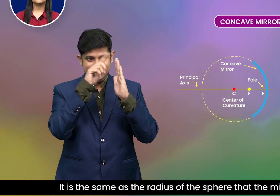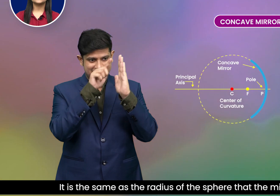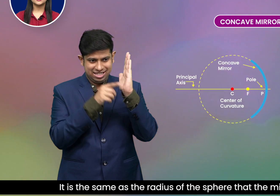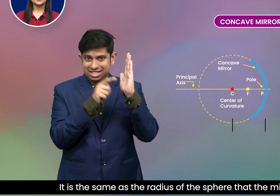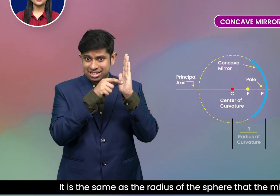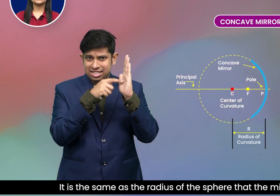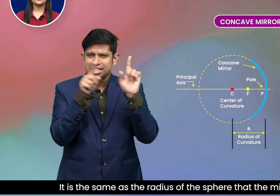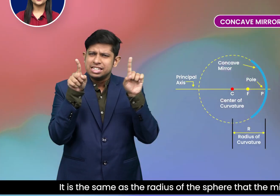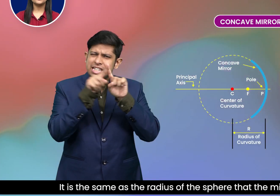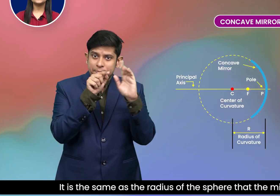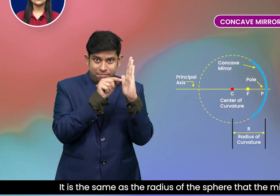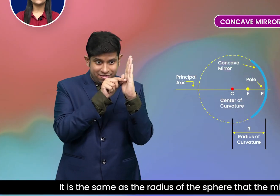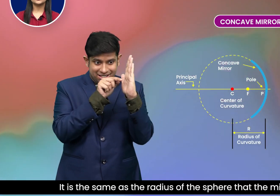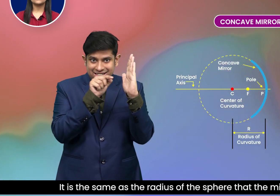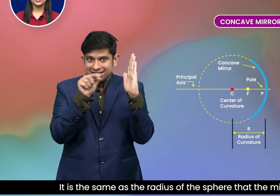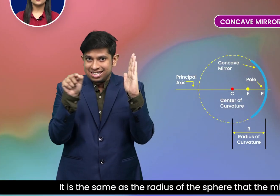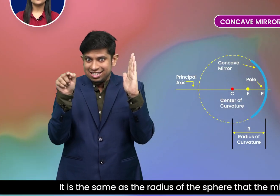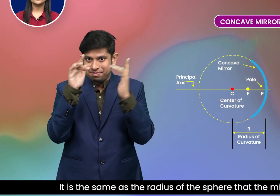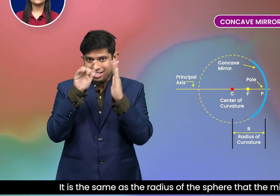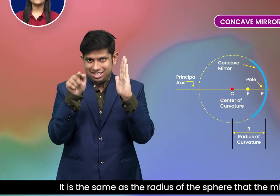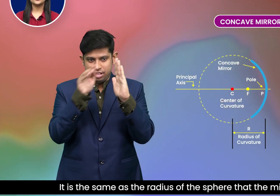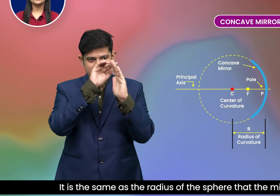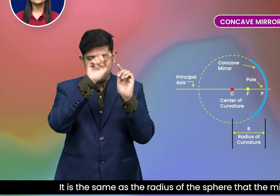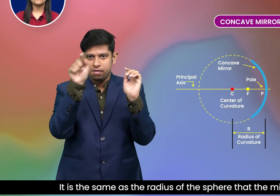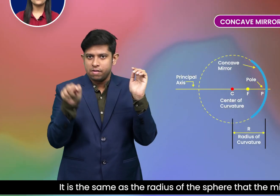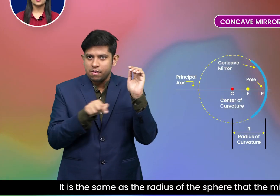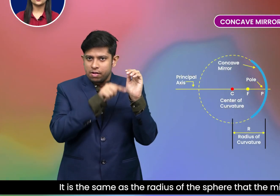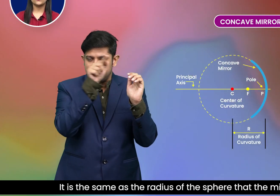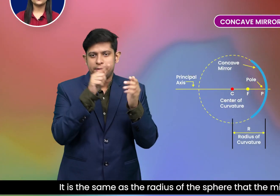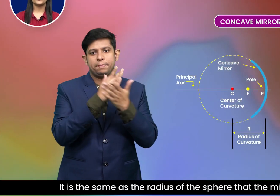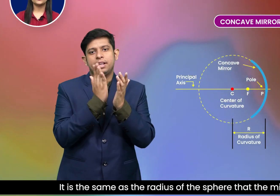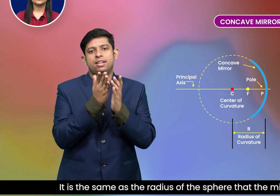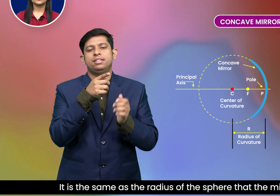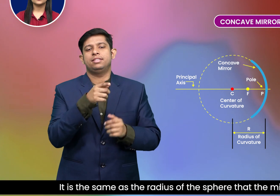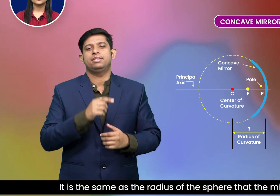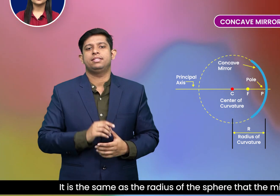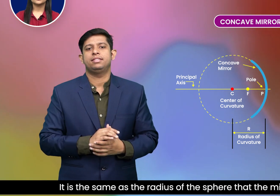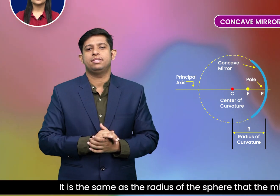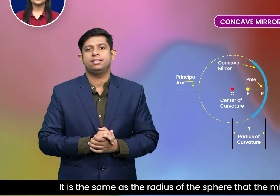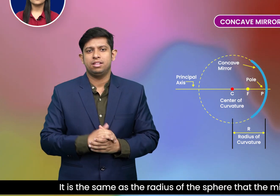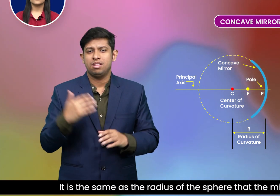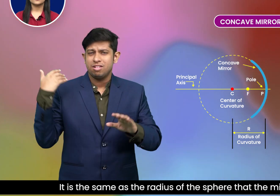It is the same as the radius of the sphere that the mirror is a part of.